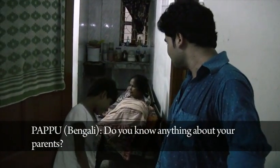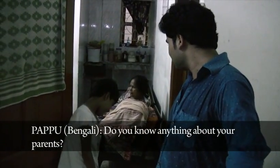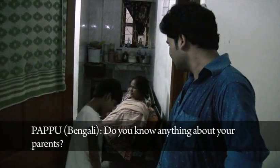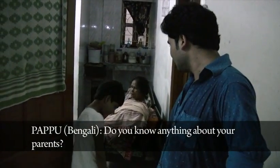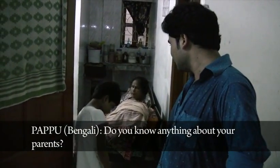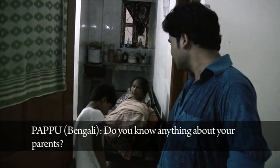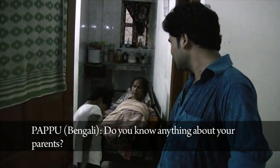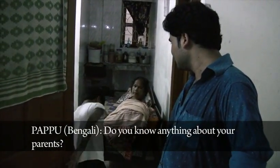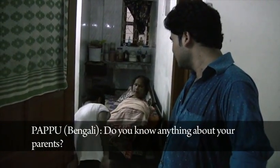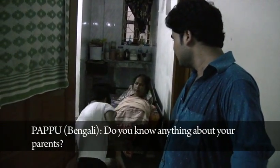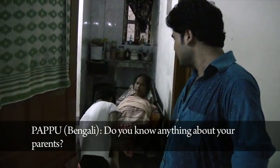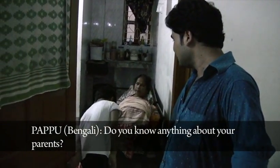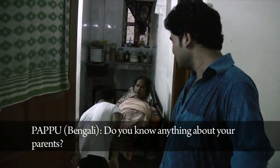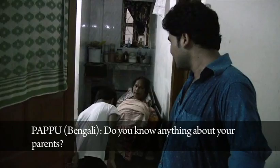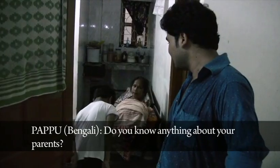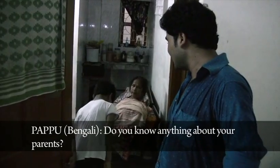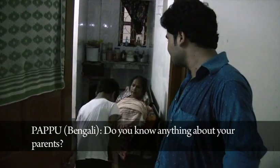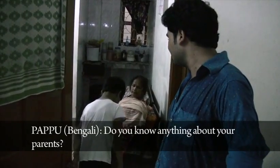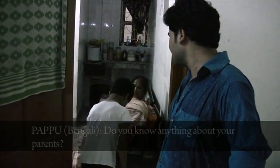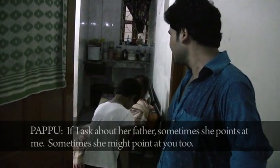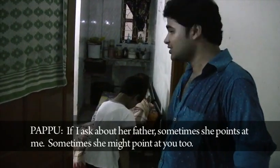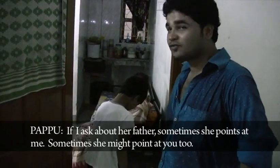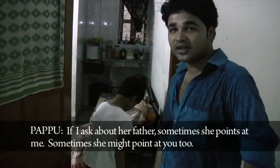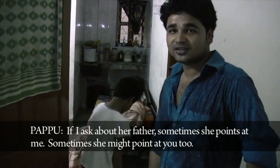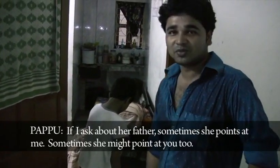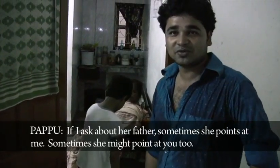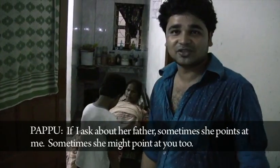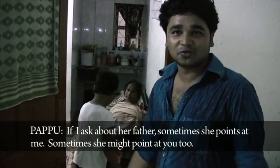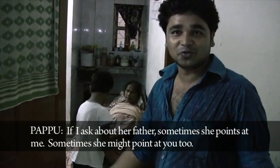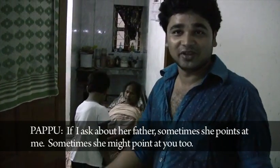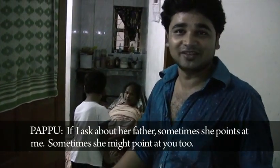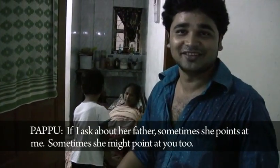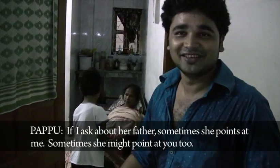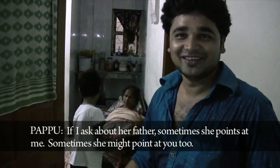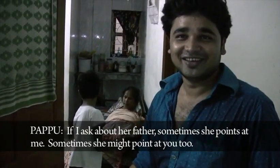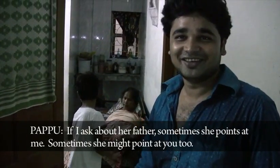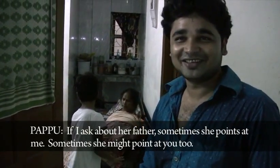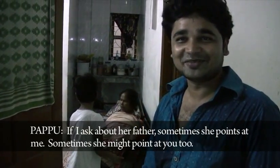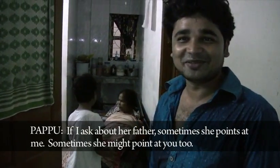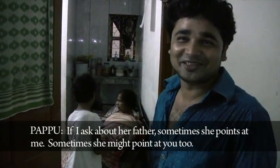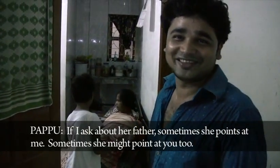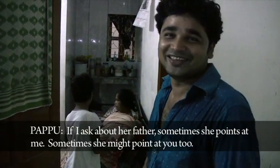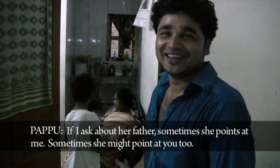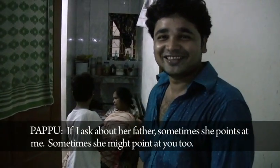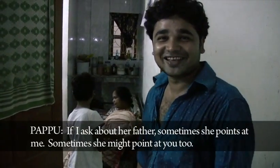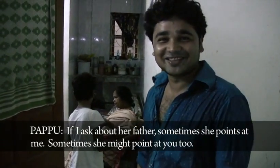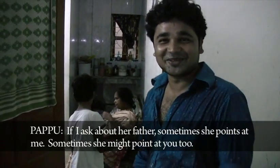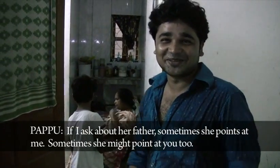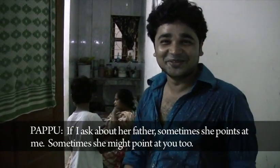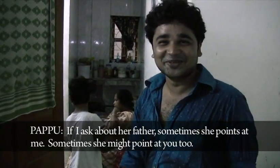No. If I ask him, where is your father, sometimes he spoke to me. Sometimes she can show to you also.